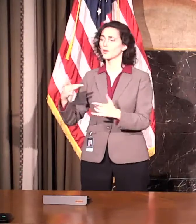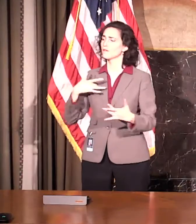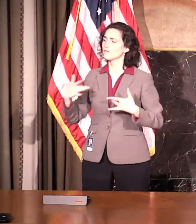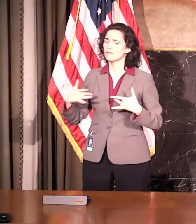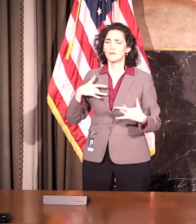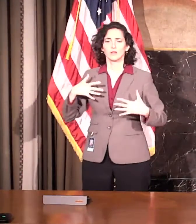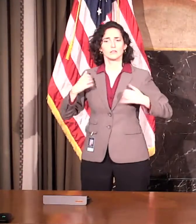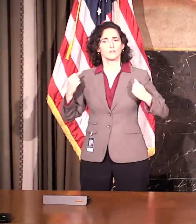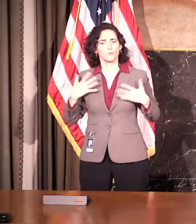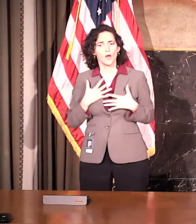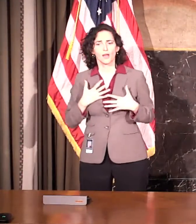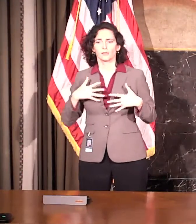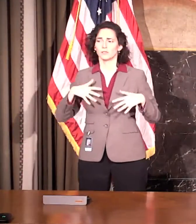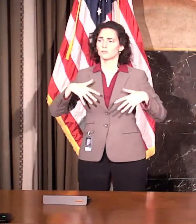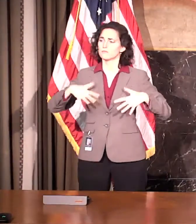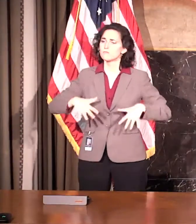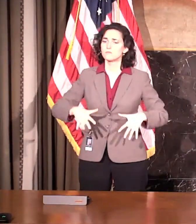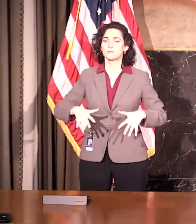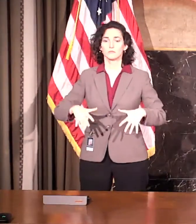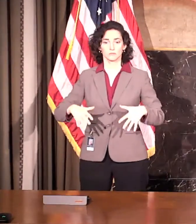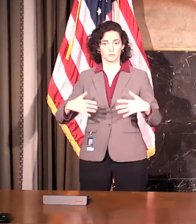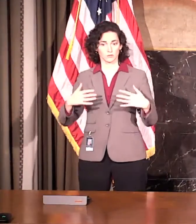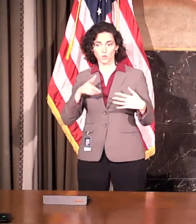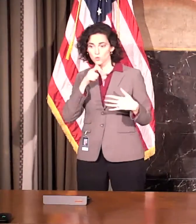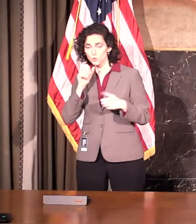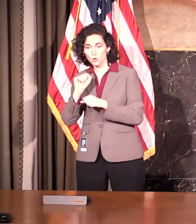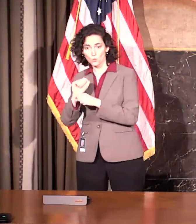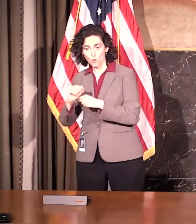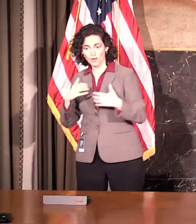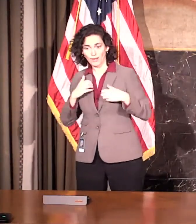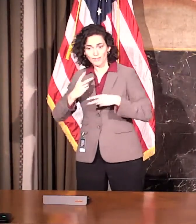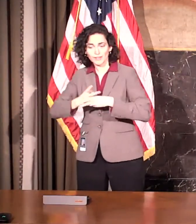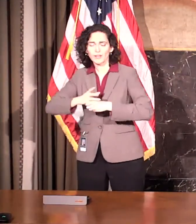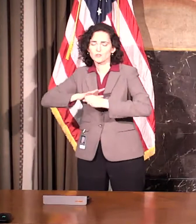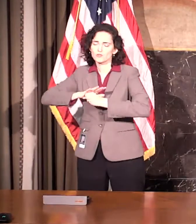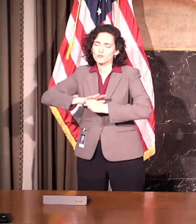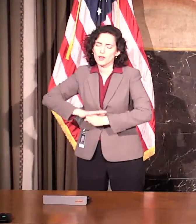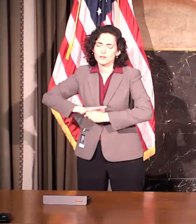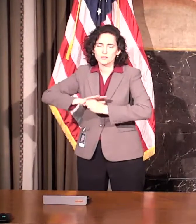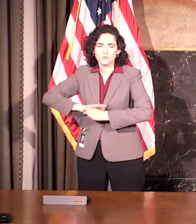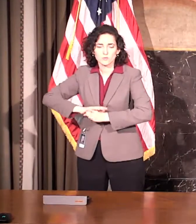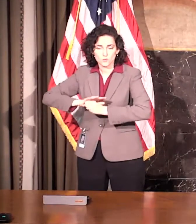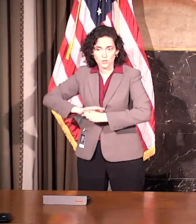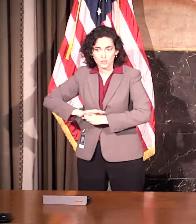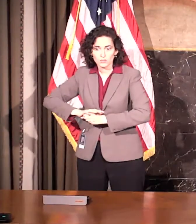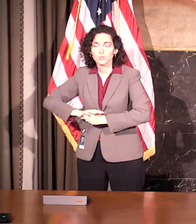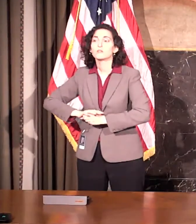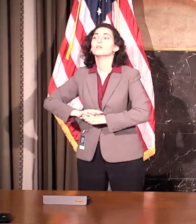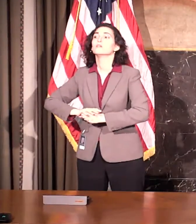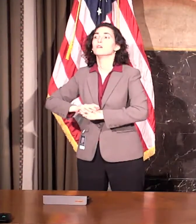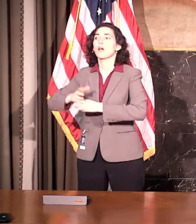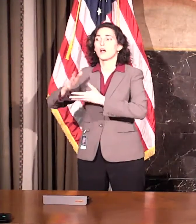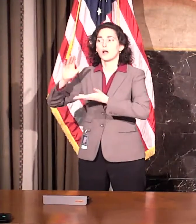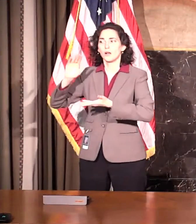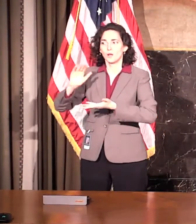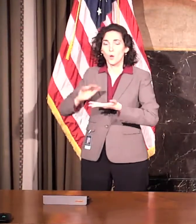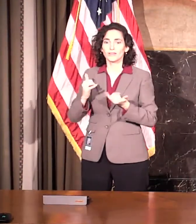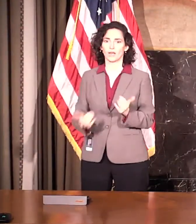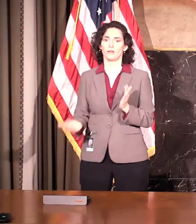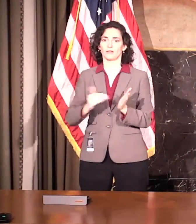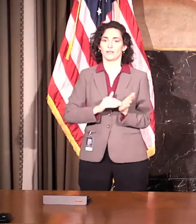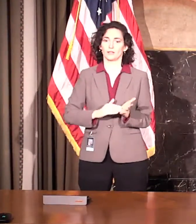fear. The stress on our healthcare providers, we're seeing again now with this third surge. So